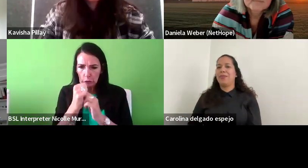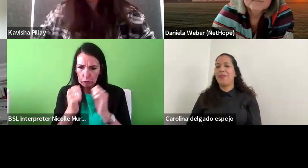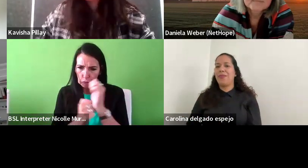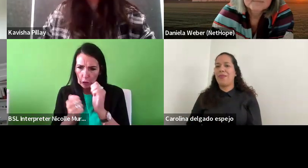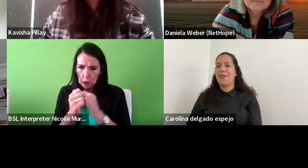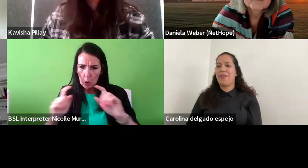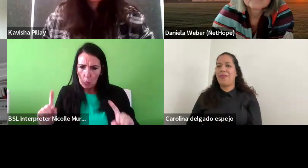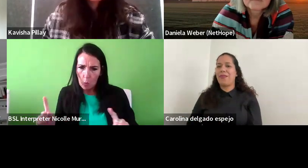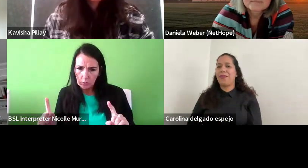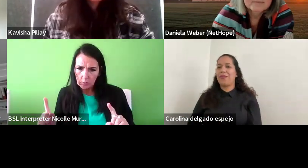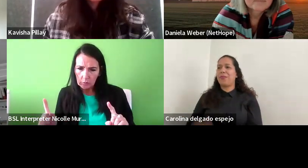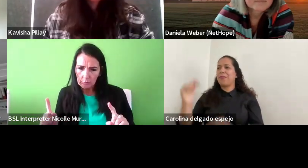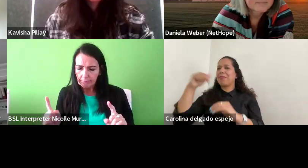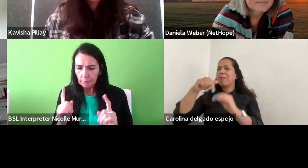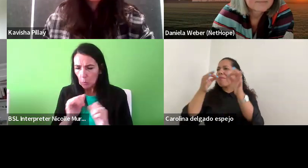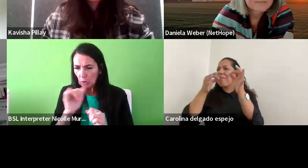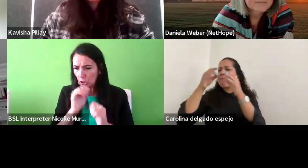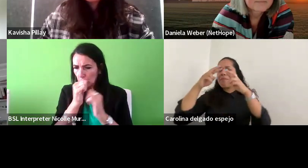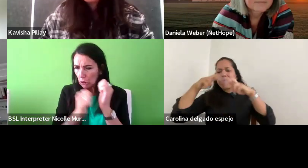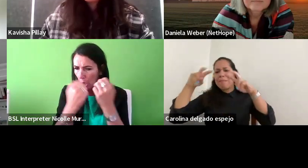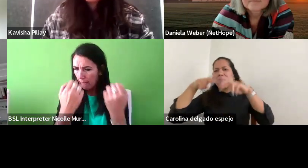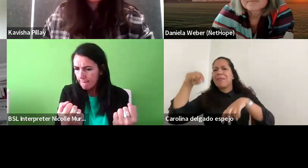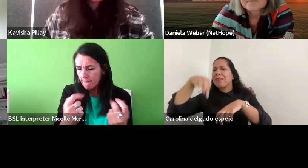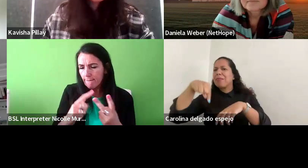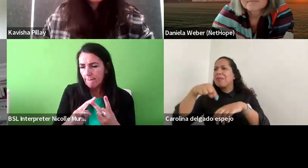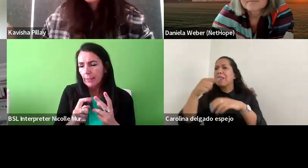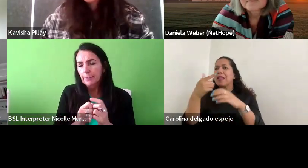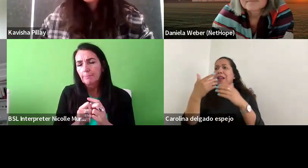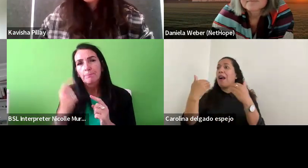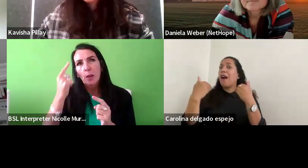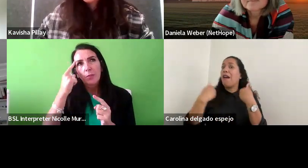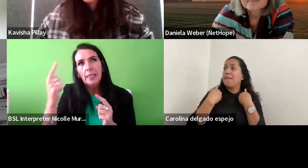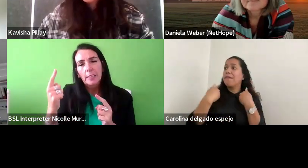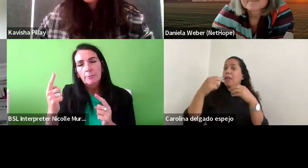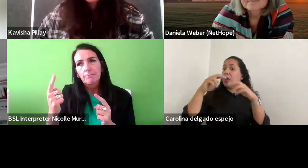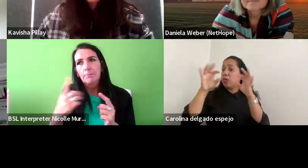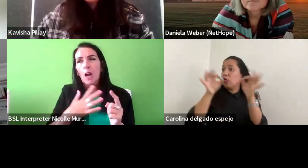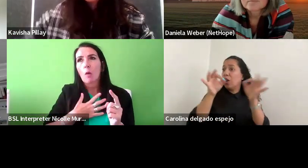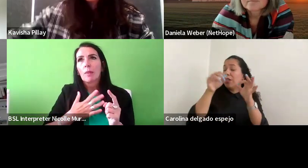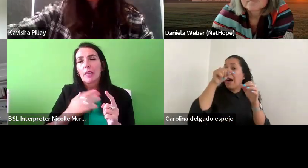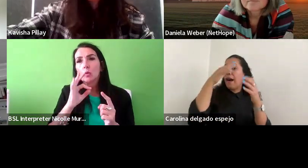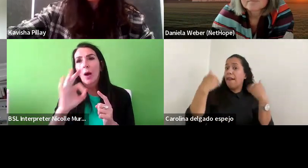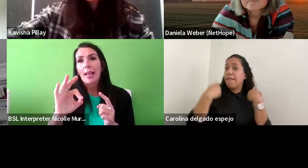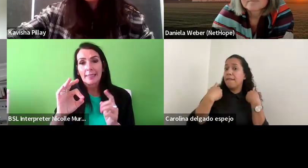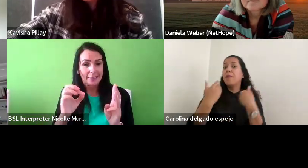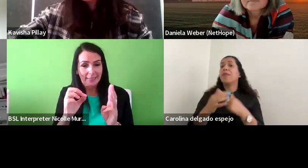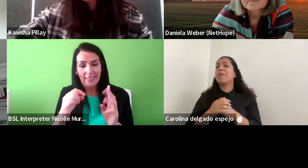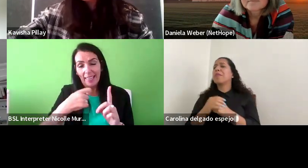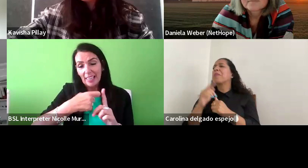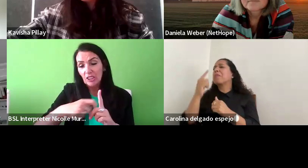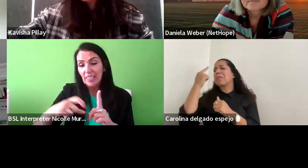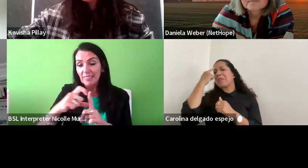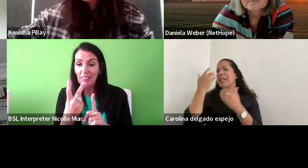place? Is it top down or is it bottom down? And I think I would like to pose a question to both Kavisha and